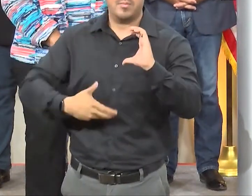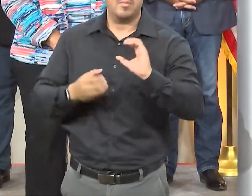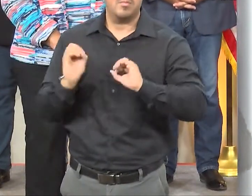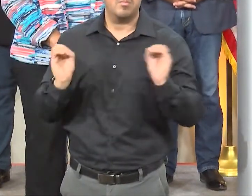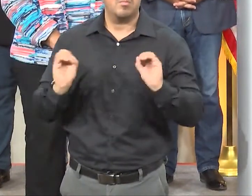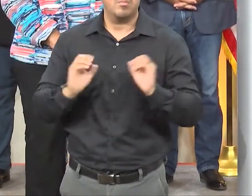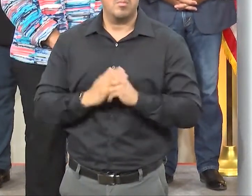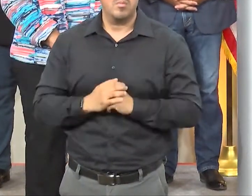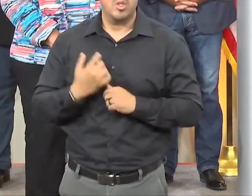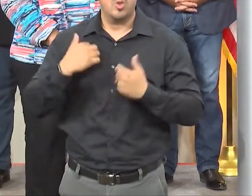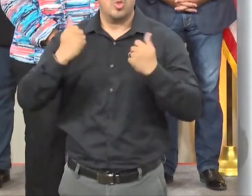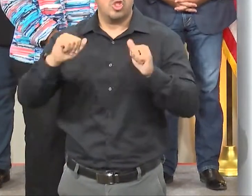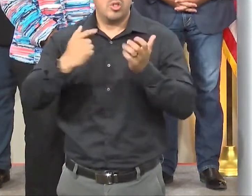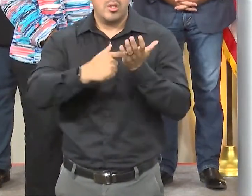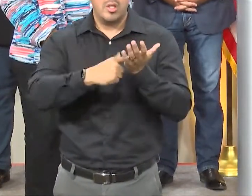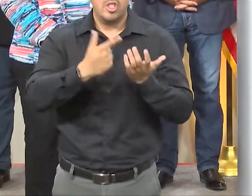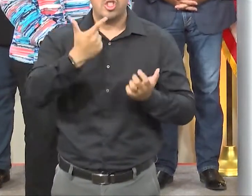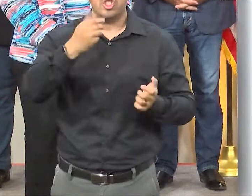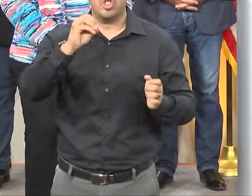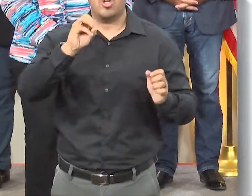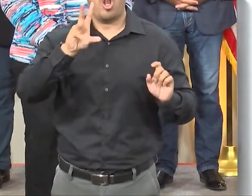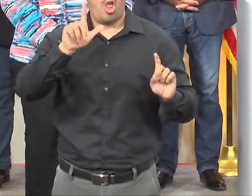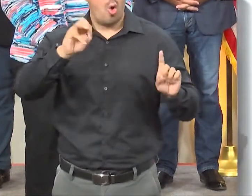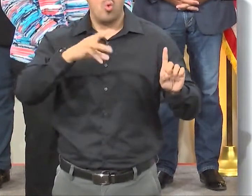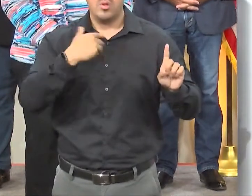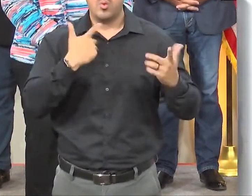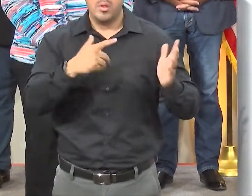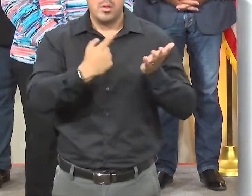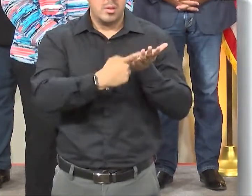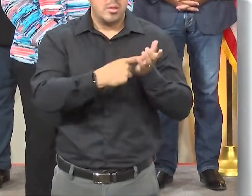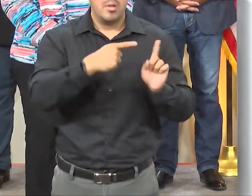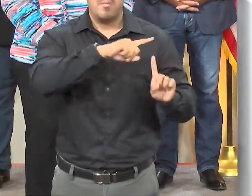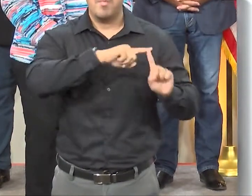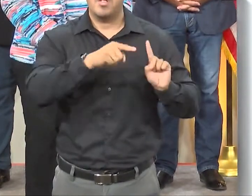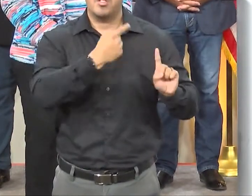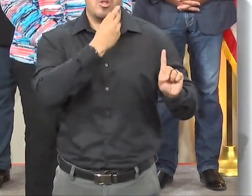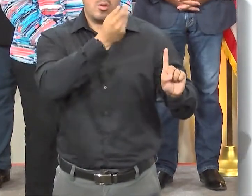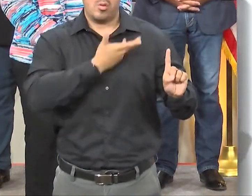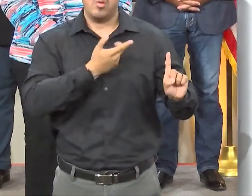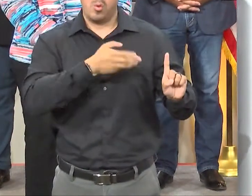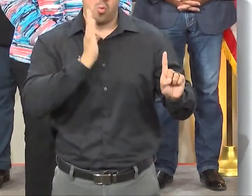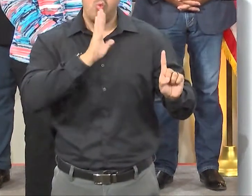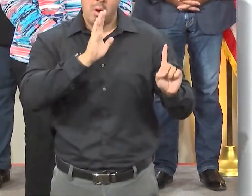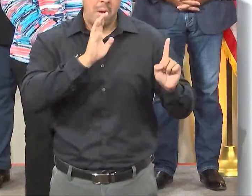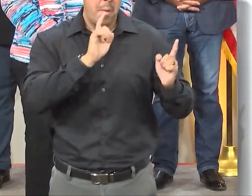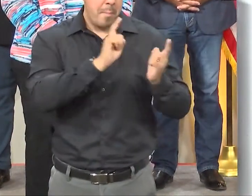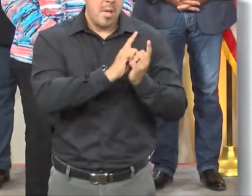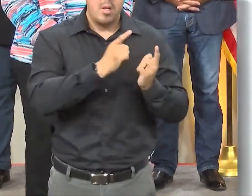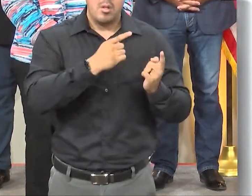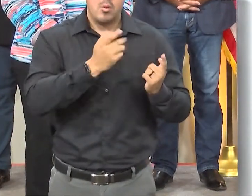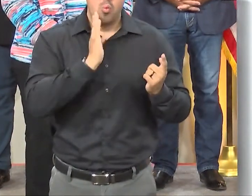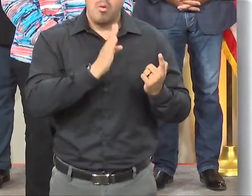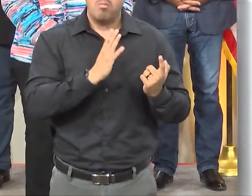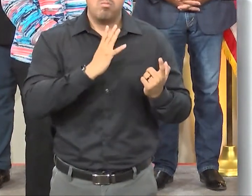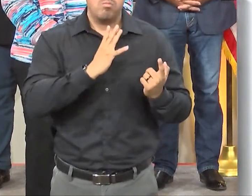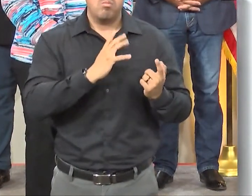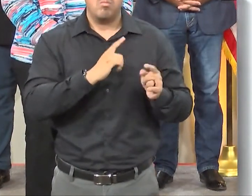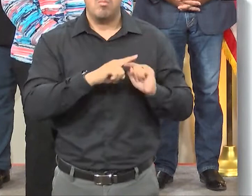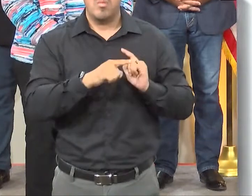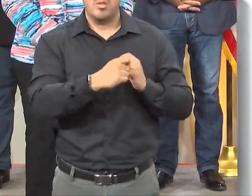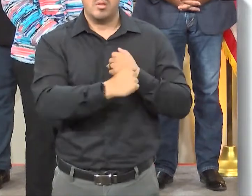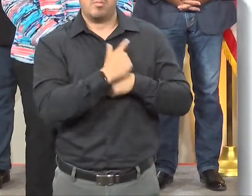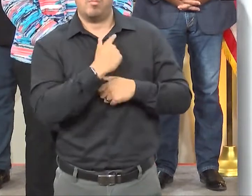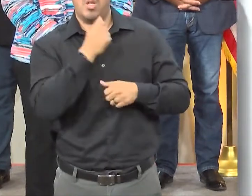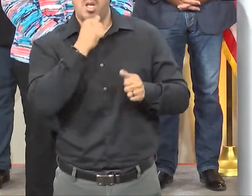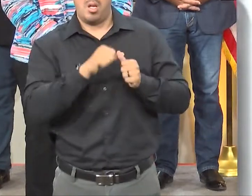meetings with GLO. They had told us initially they were going to meet with us. Then they basically sent us a